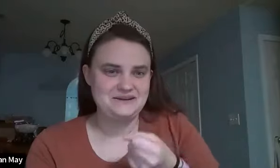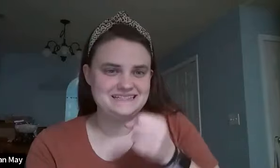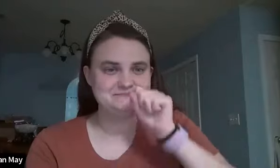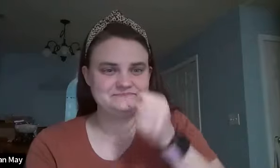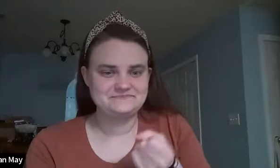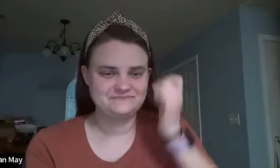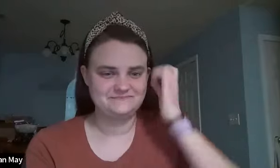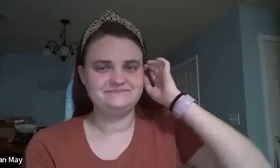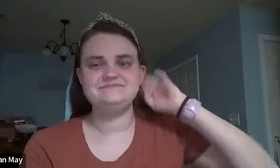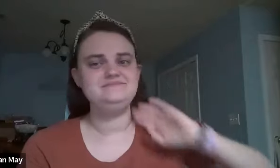Carrot.